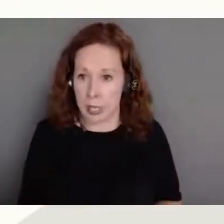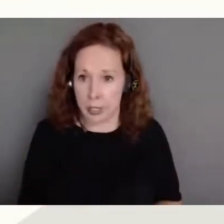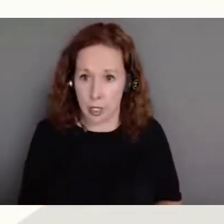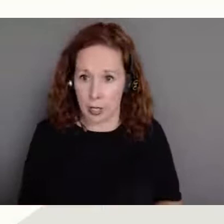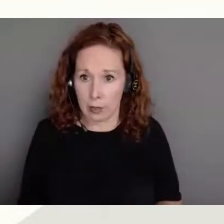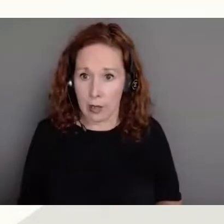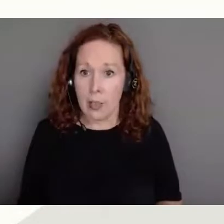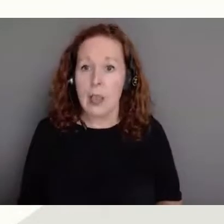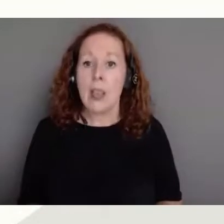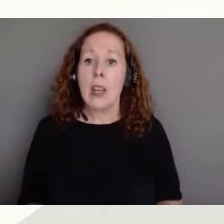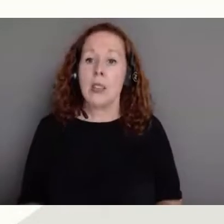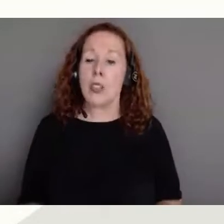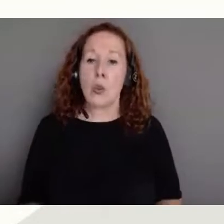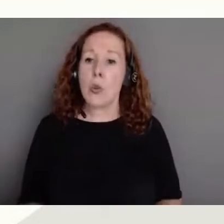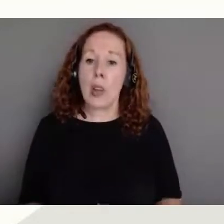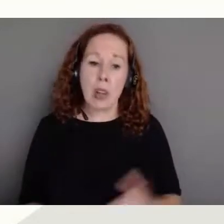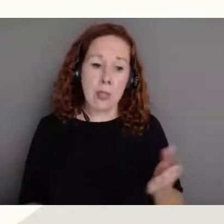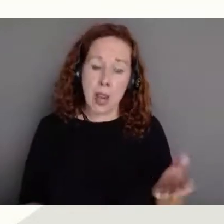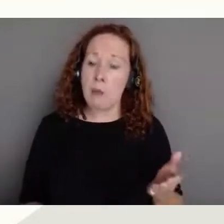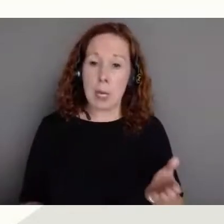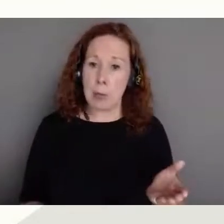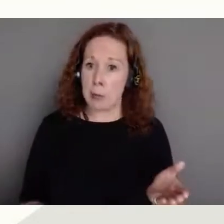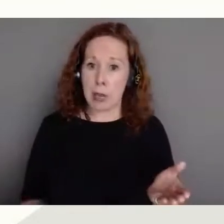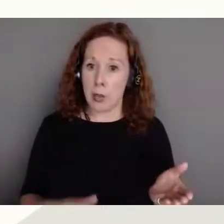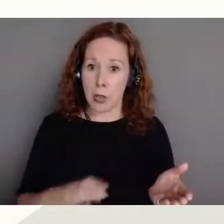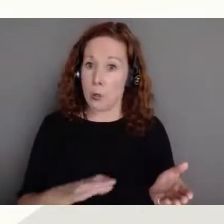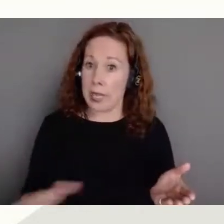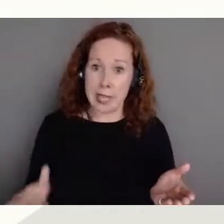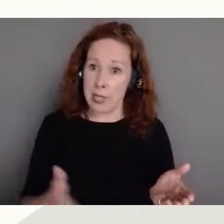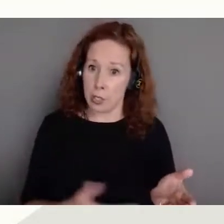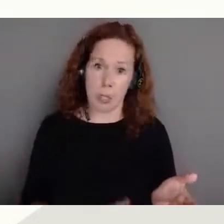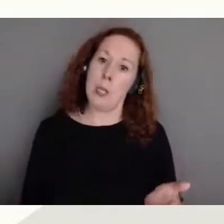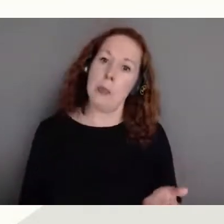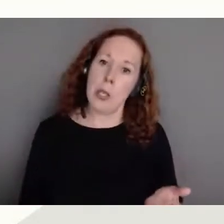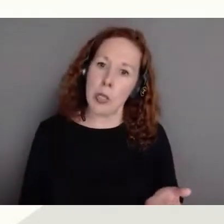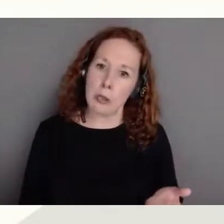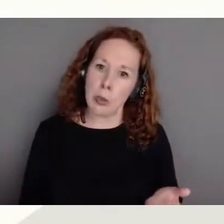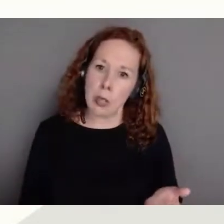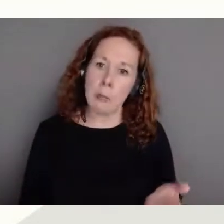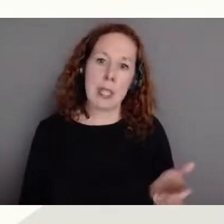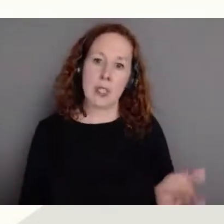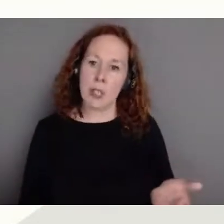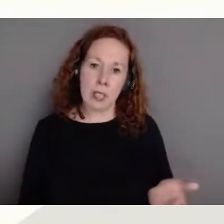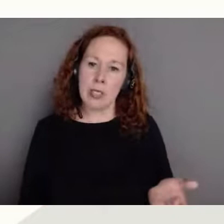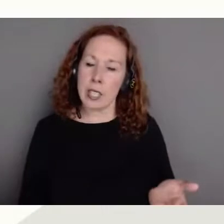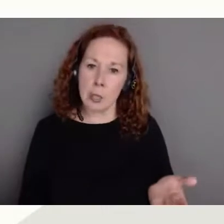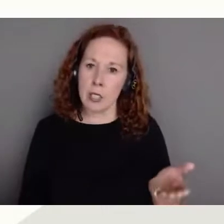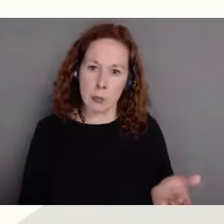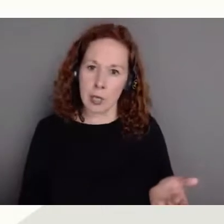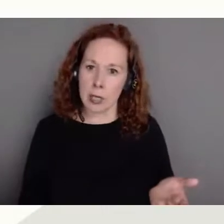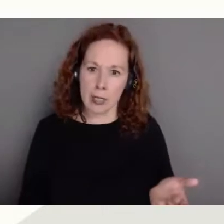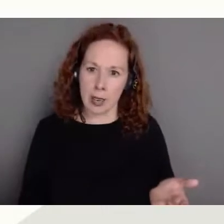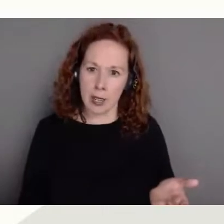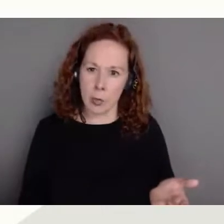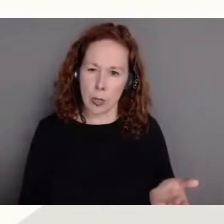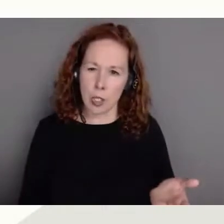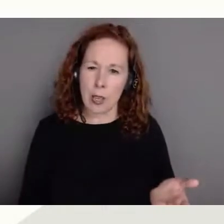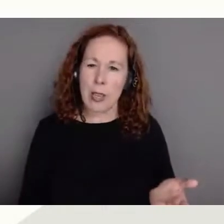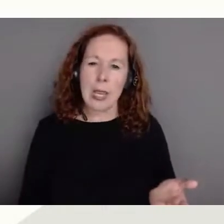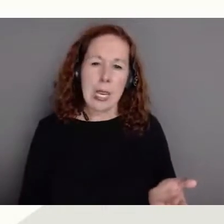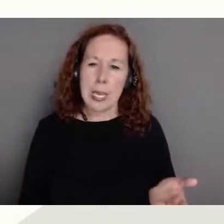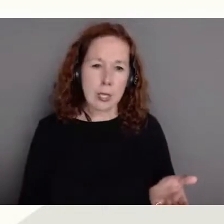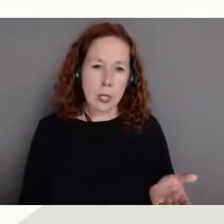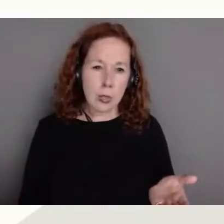extremely challenging. Yes. So that might be a barrier. Written English could be a barrier for them because their native Right. language is American Sign